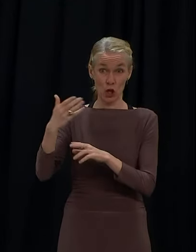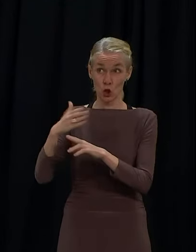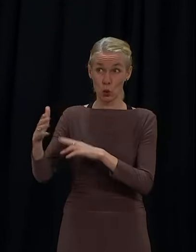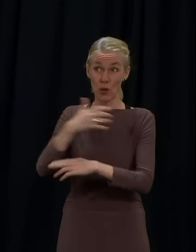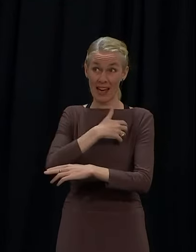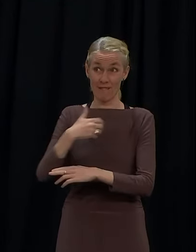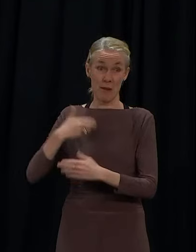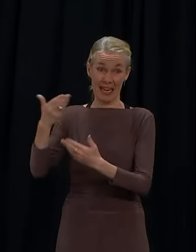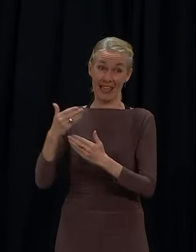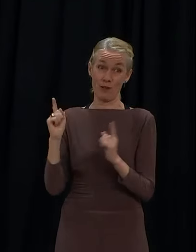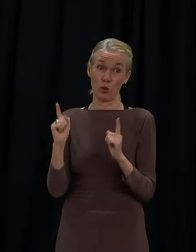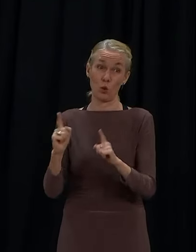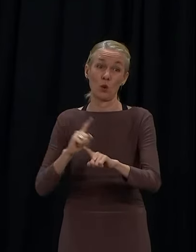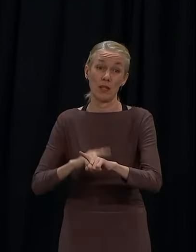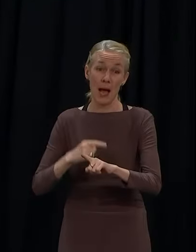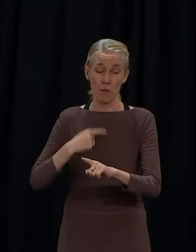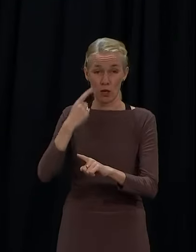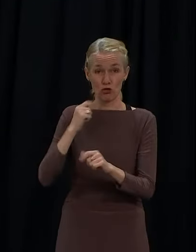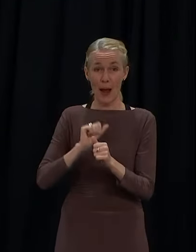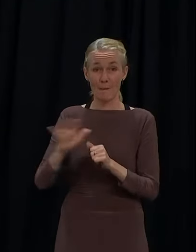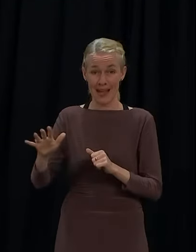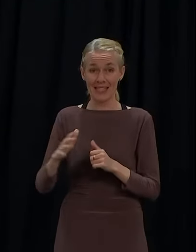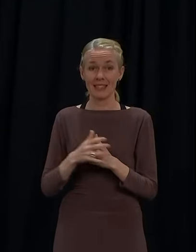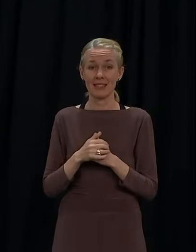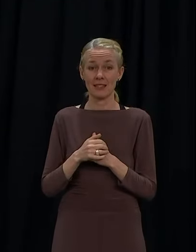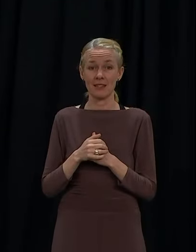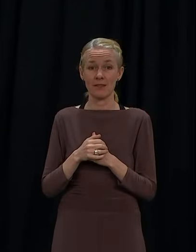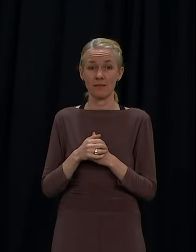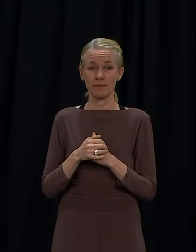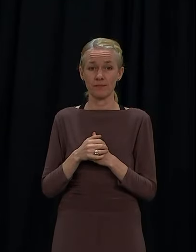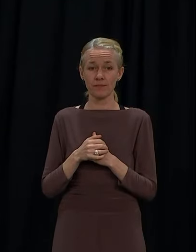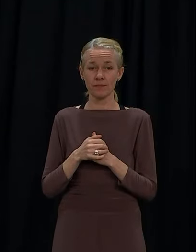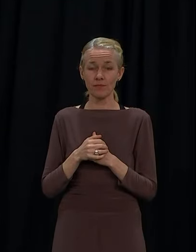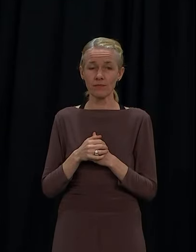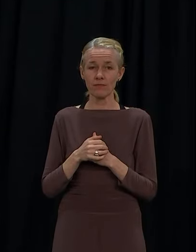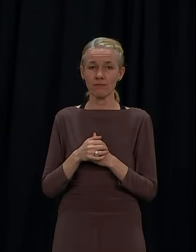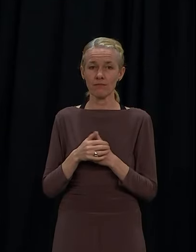had. Thank you, everyone. Is it fair to say we're not going to stay there without the US?